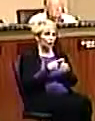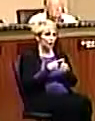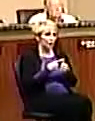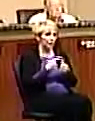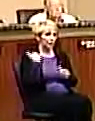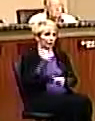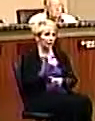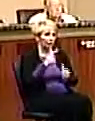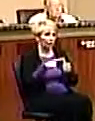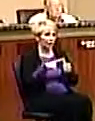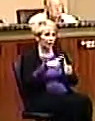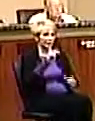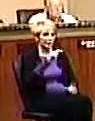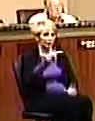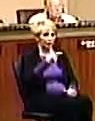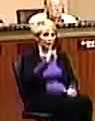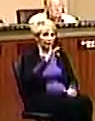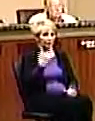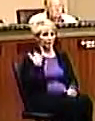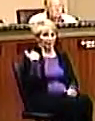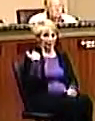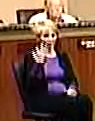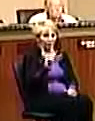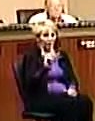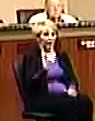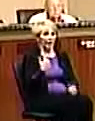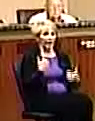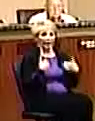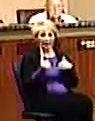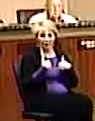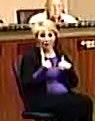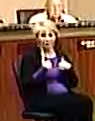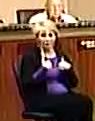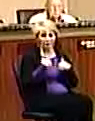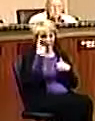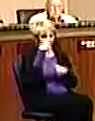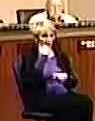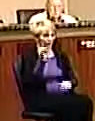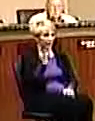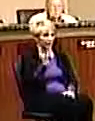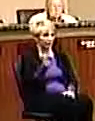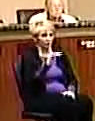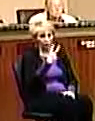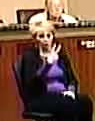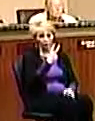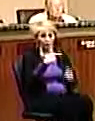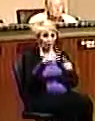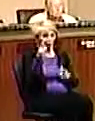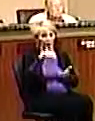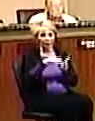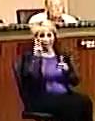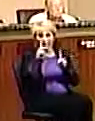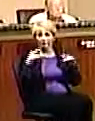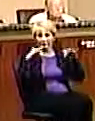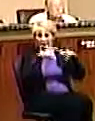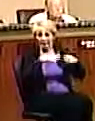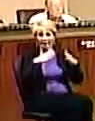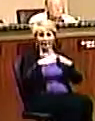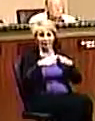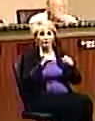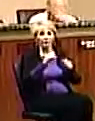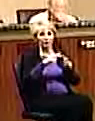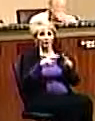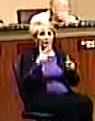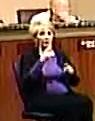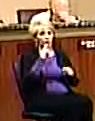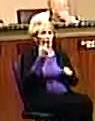We had our first TGIF this past Friday, and we had, it looked like 2,000 or 3,000 people downtown being